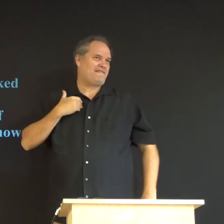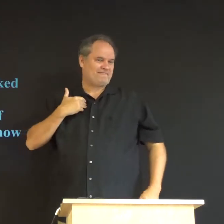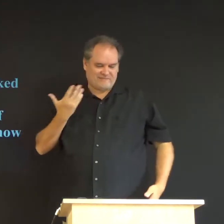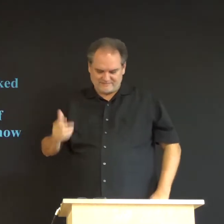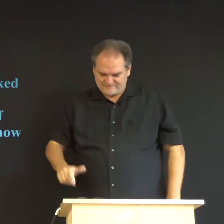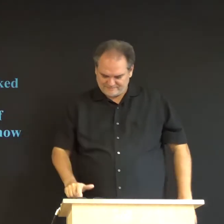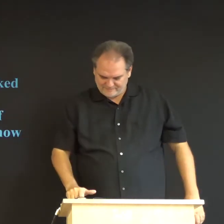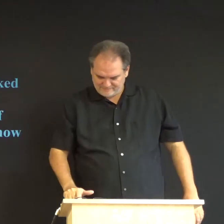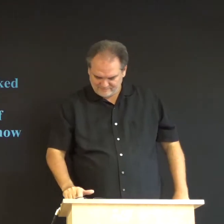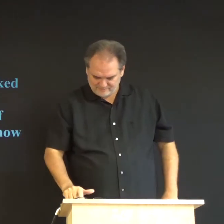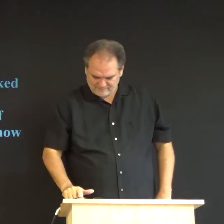Satan.